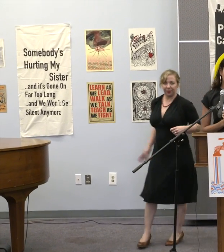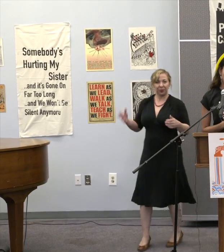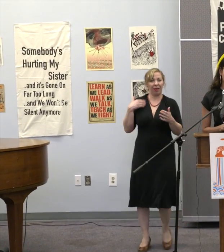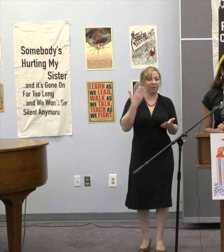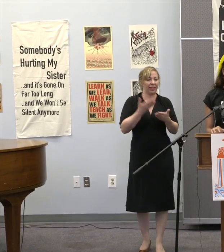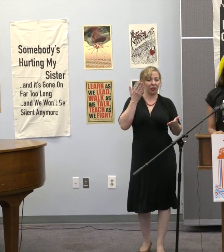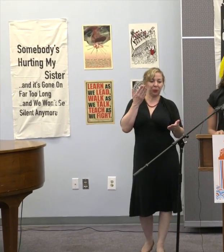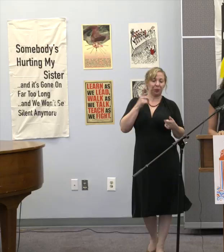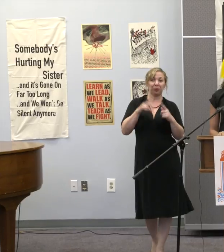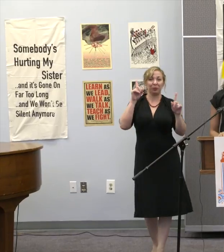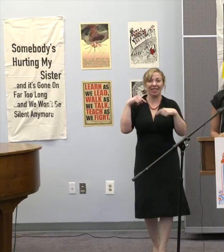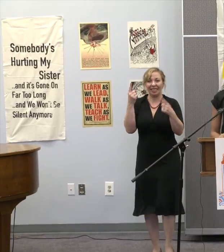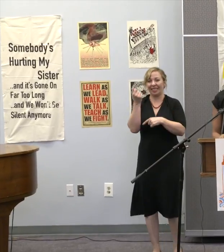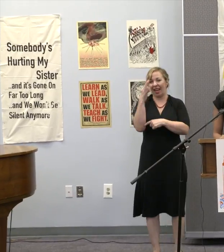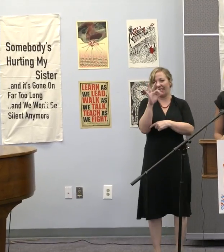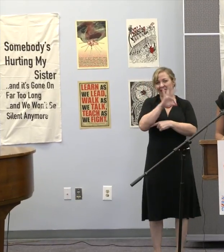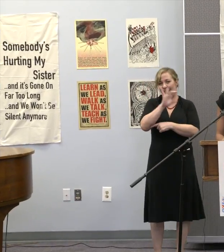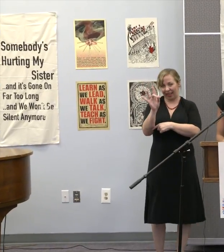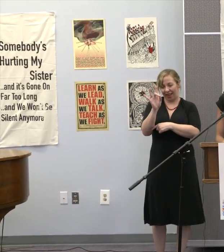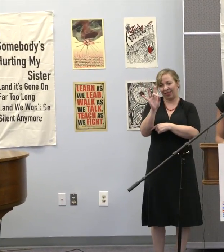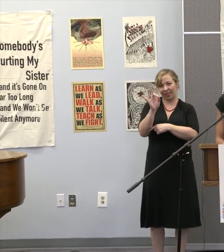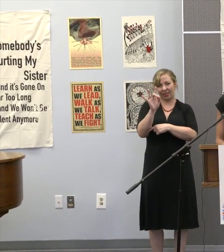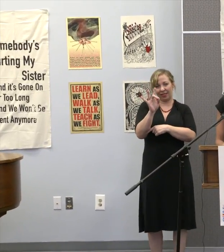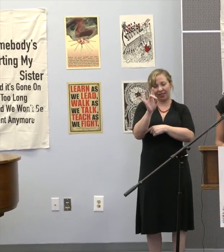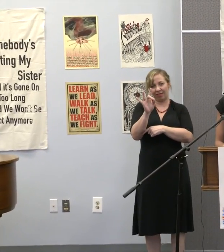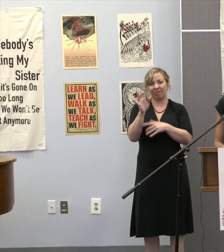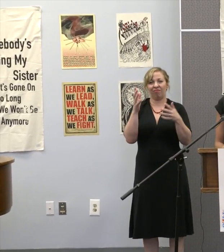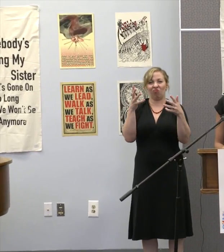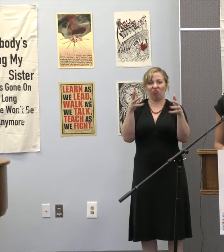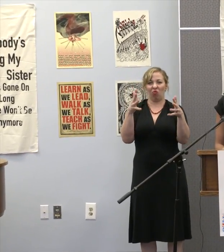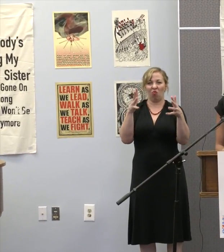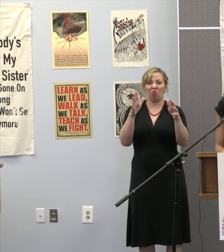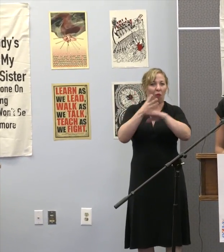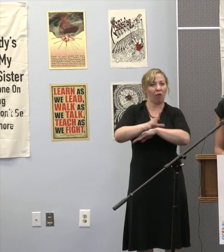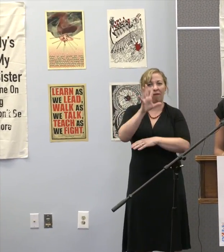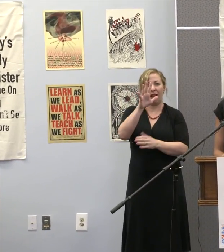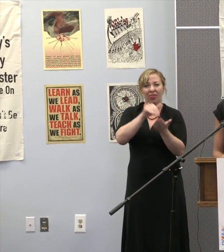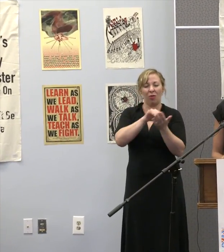Fact. Since 1998, there have been